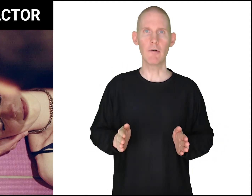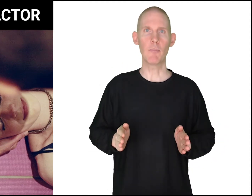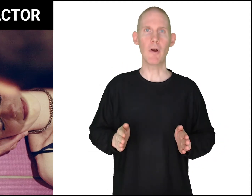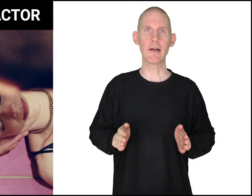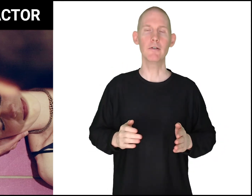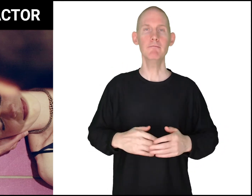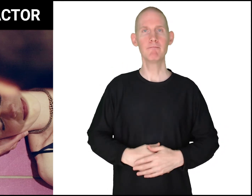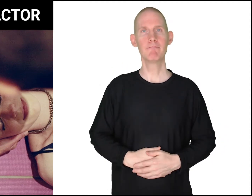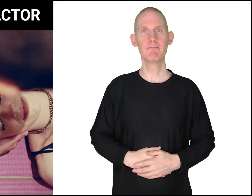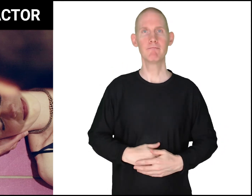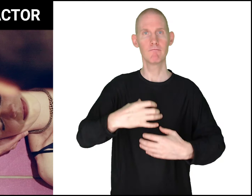Chiropractor.